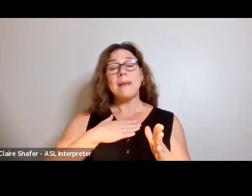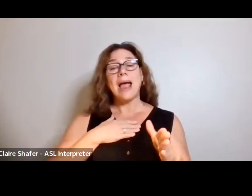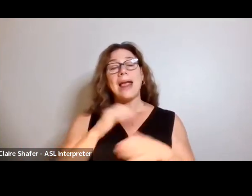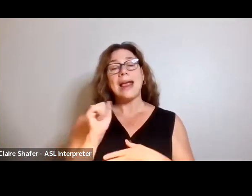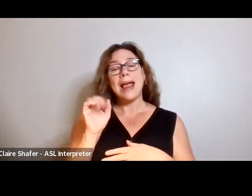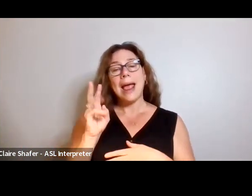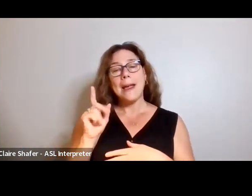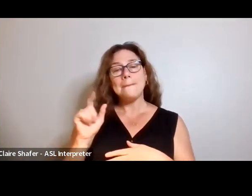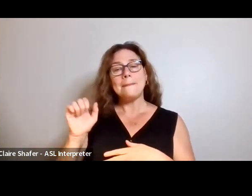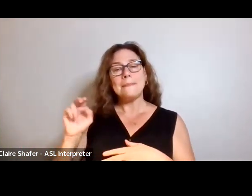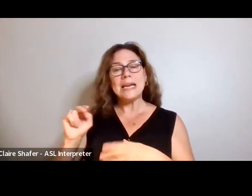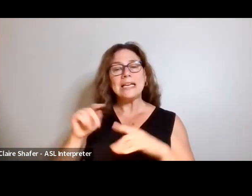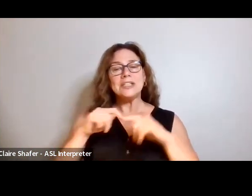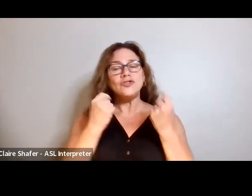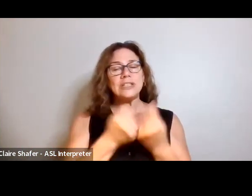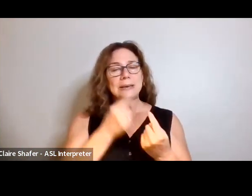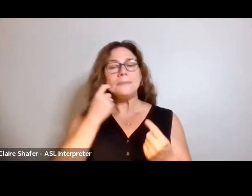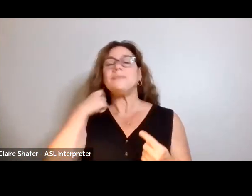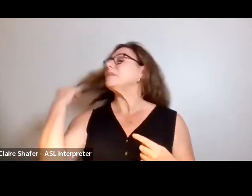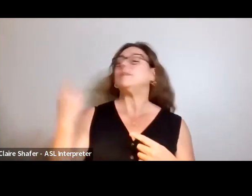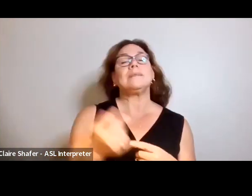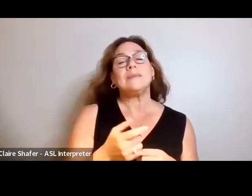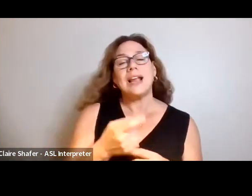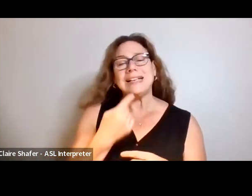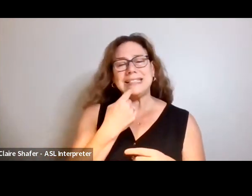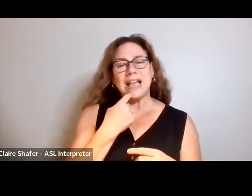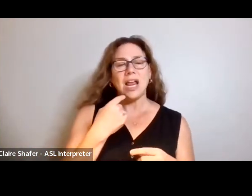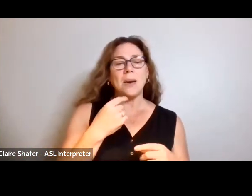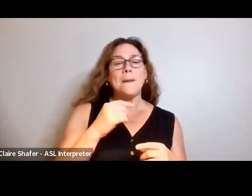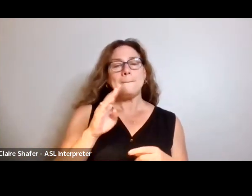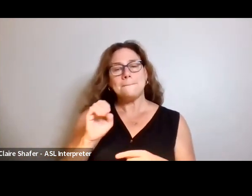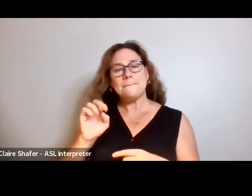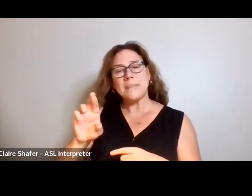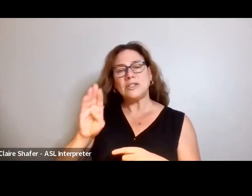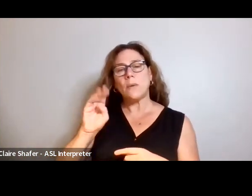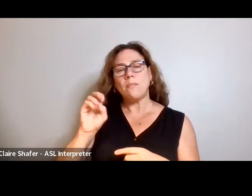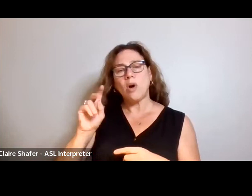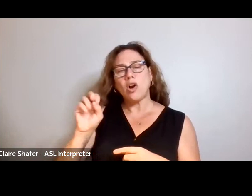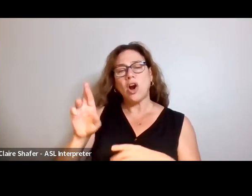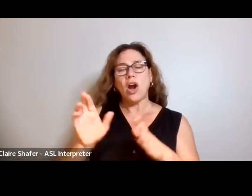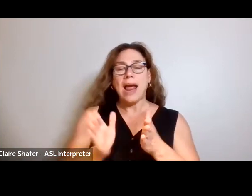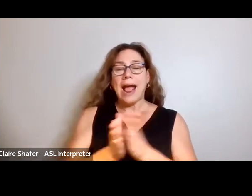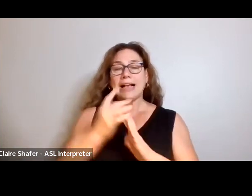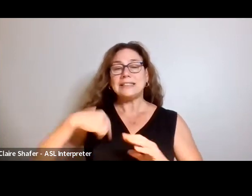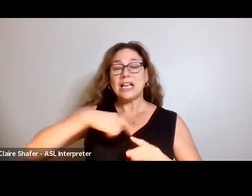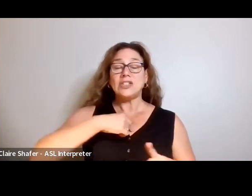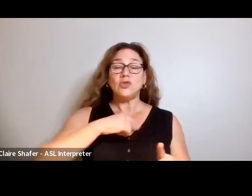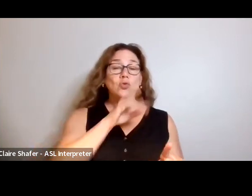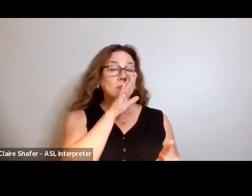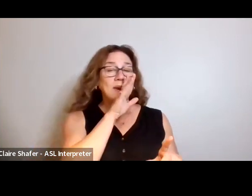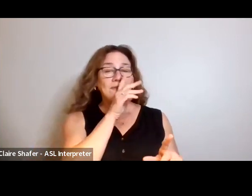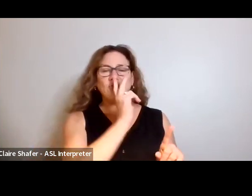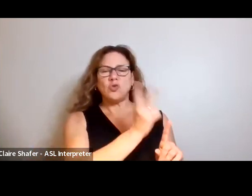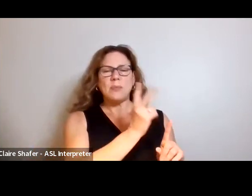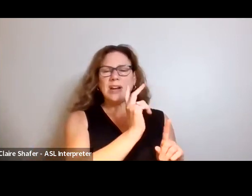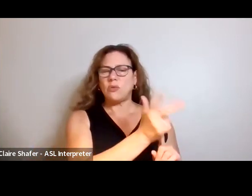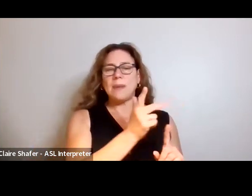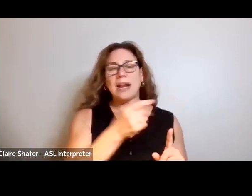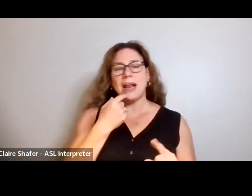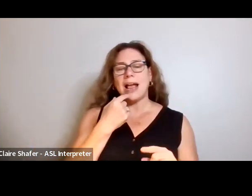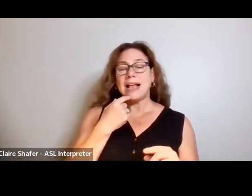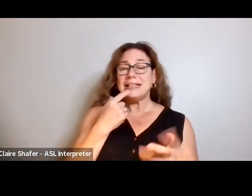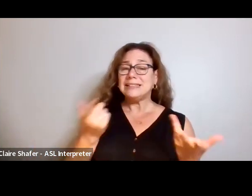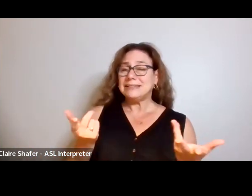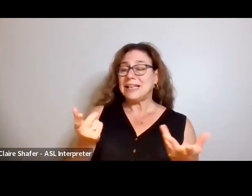I told them that Mr. Booker asked us to speak for like 2-3 minutes, no more than that. I said, what would you say? And I quote, "We're